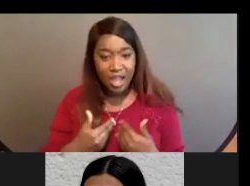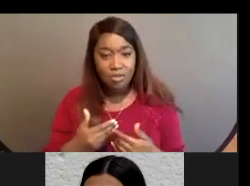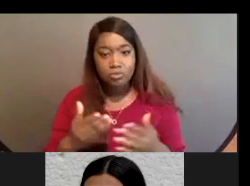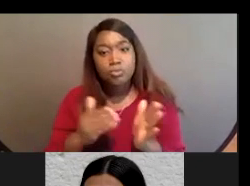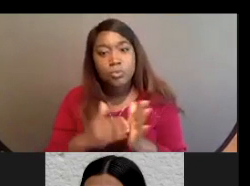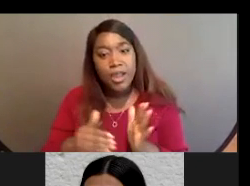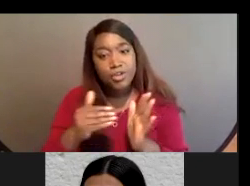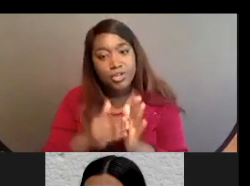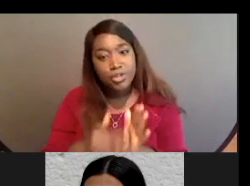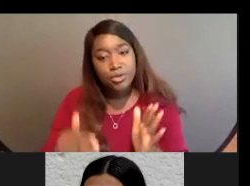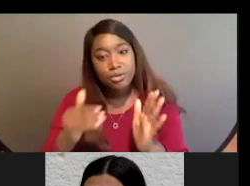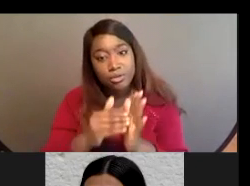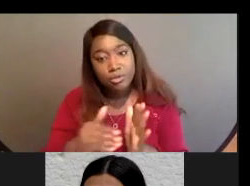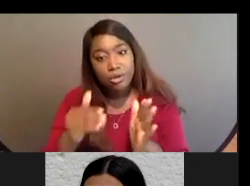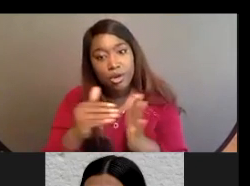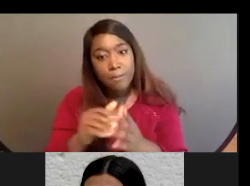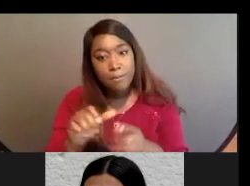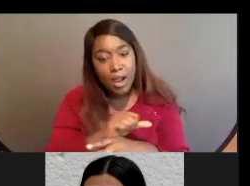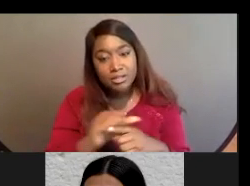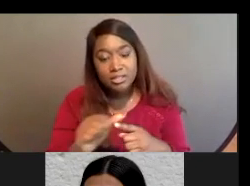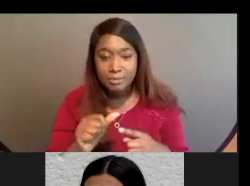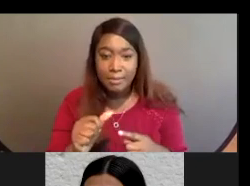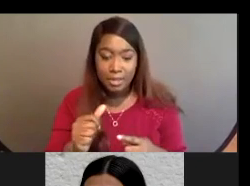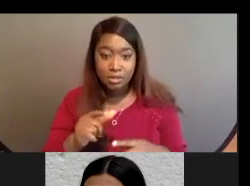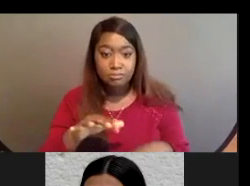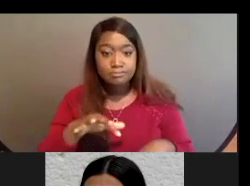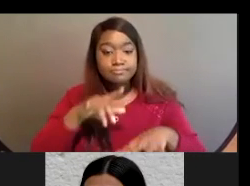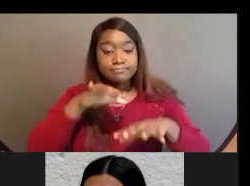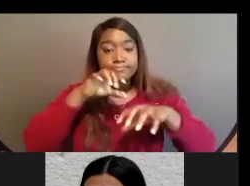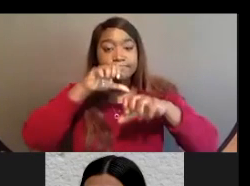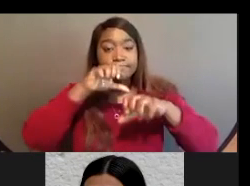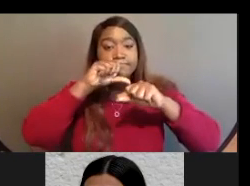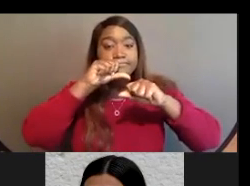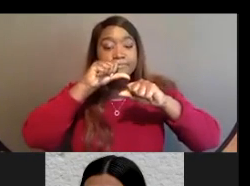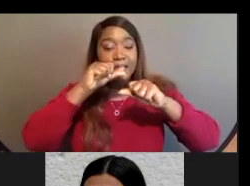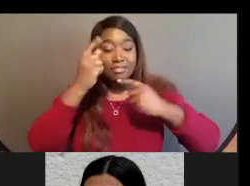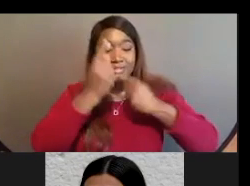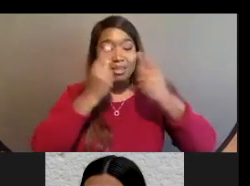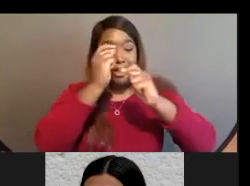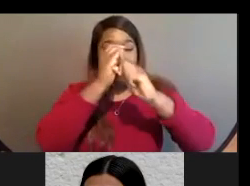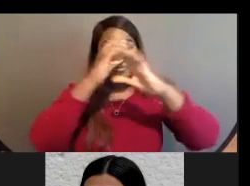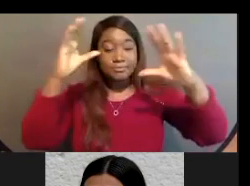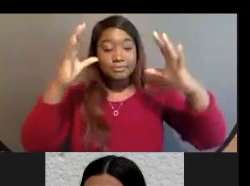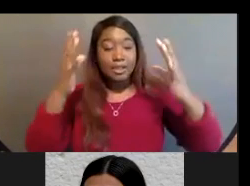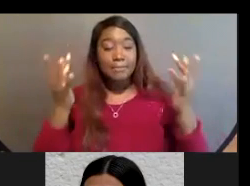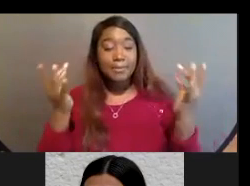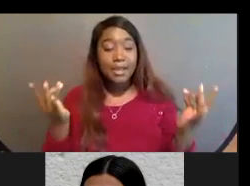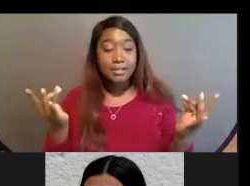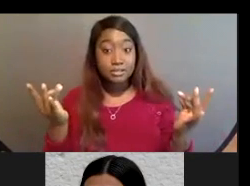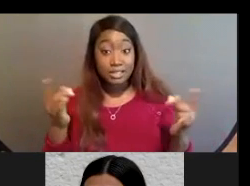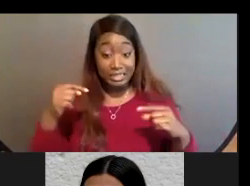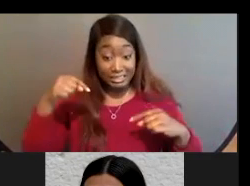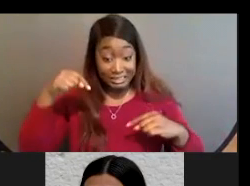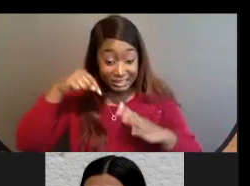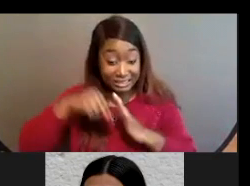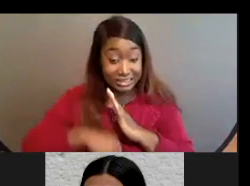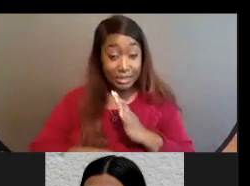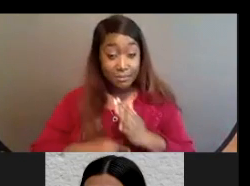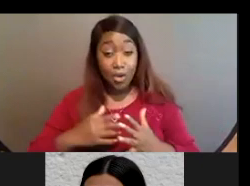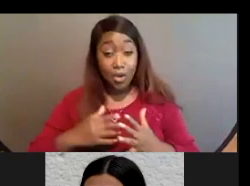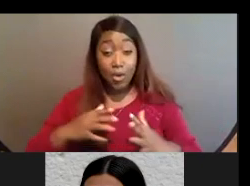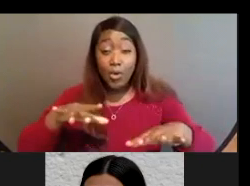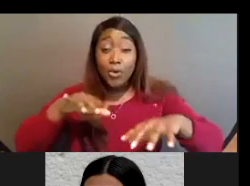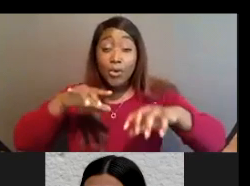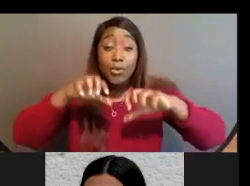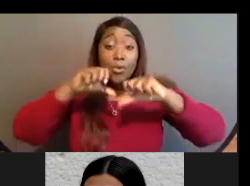of those can start with the breath and the idea of meditation, deep breathing, and again with the mindfulness of taking in what it is that we need and that